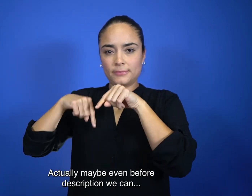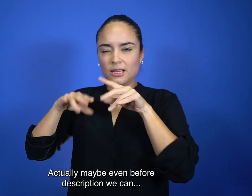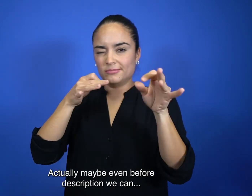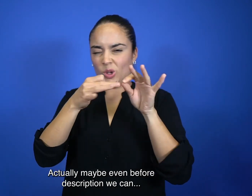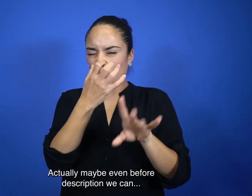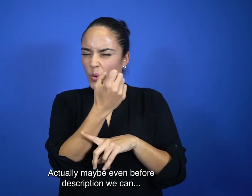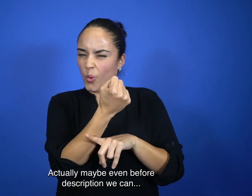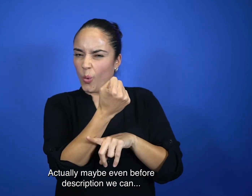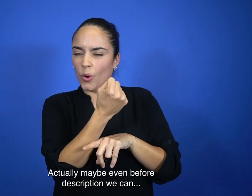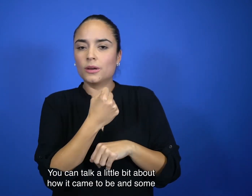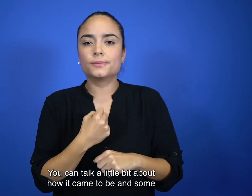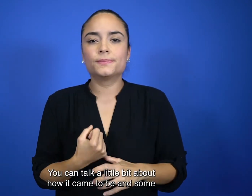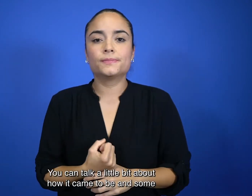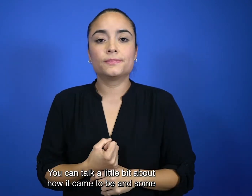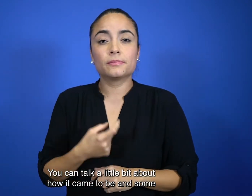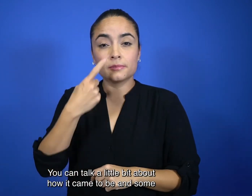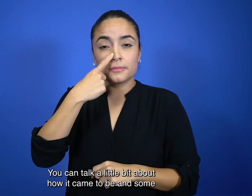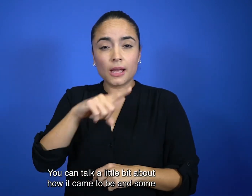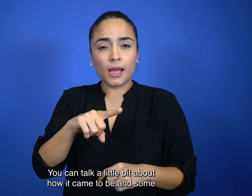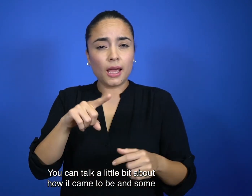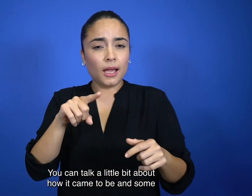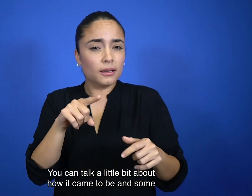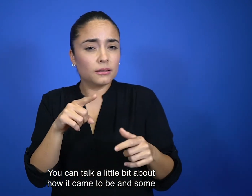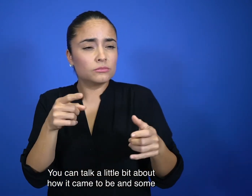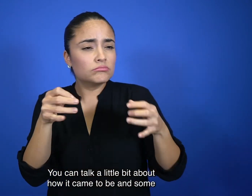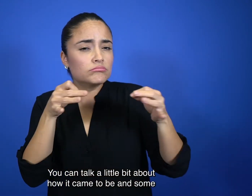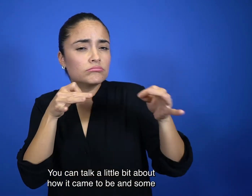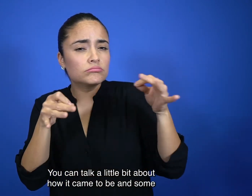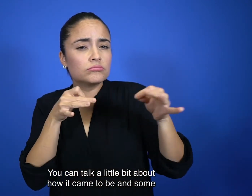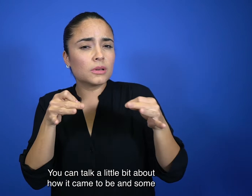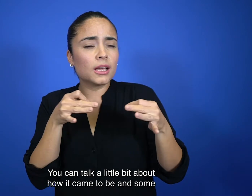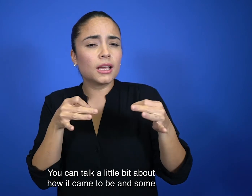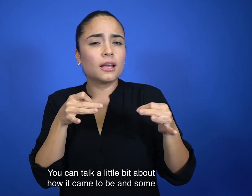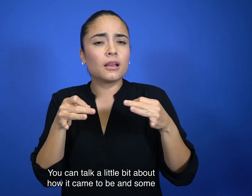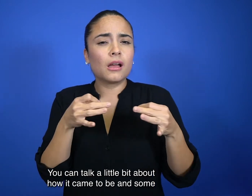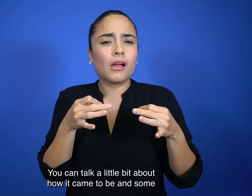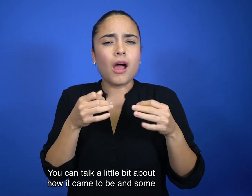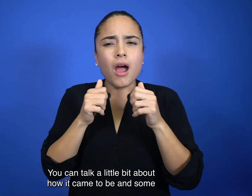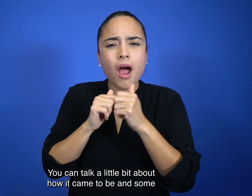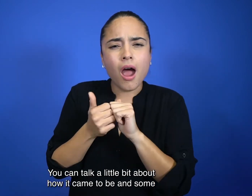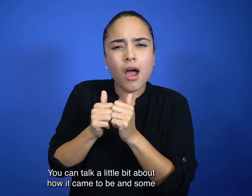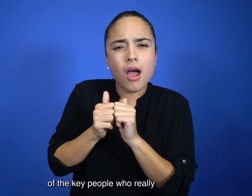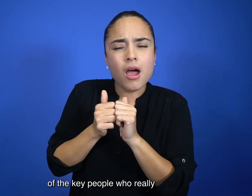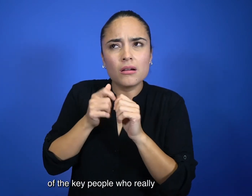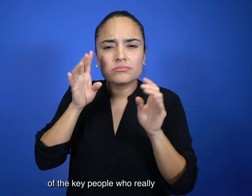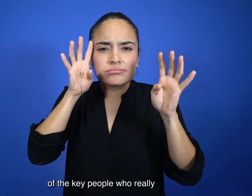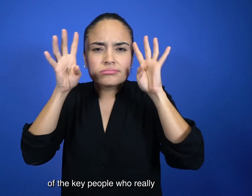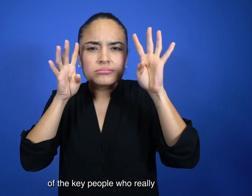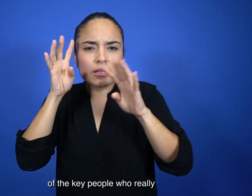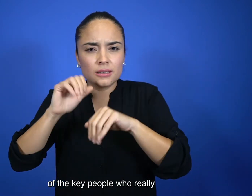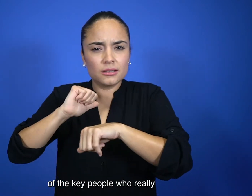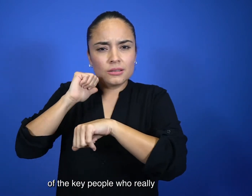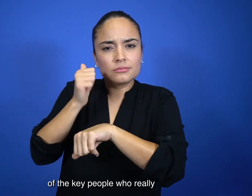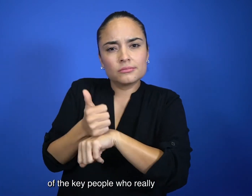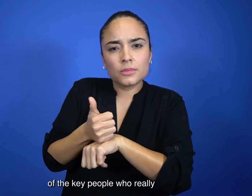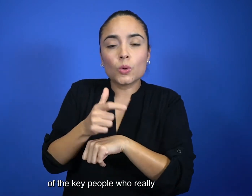description, you can talk a little bit about how it came to be and some of the key people who